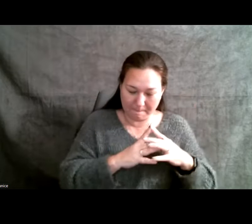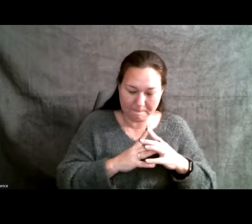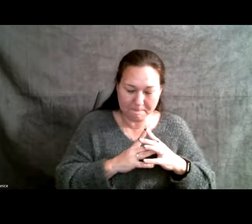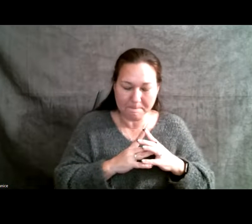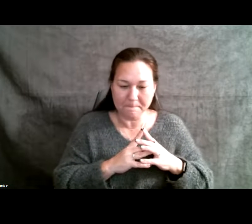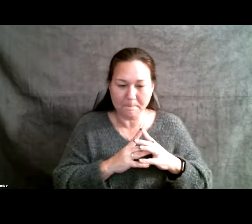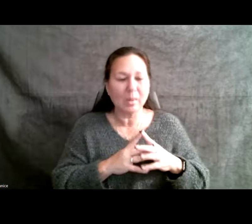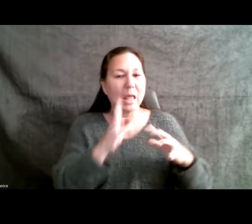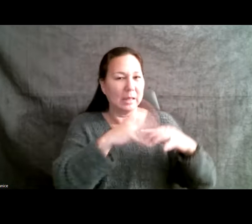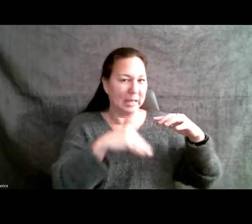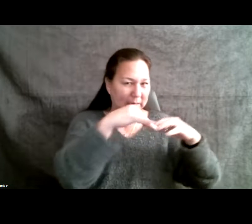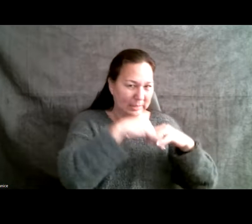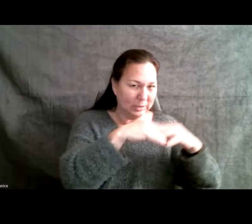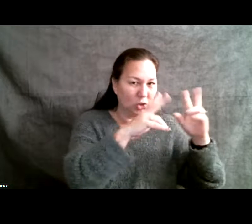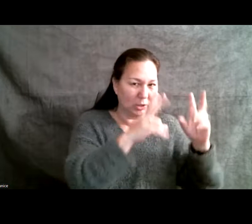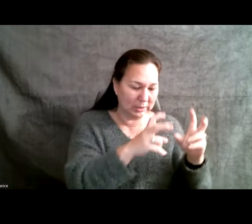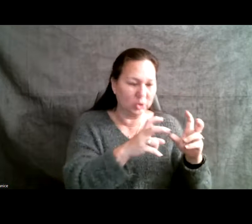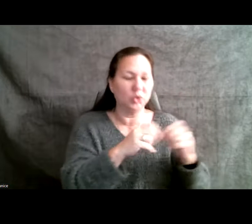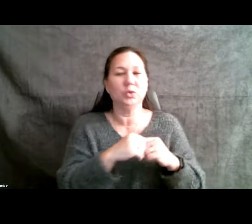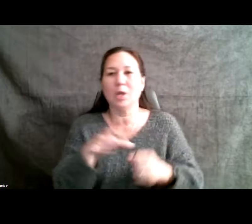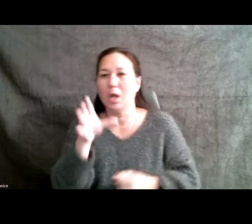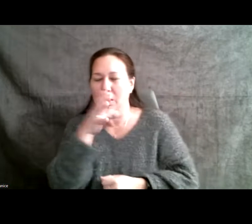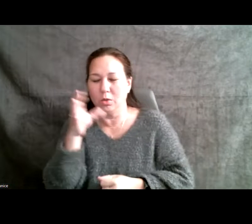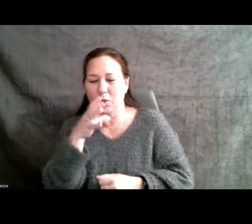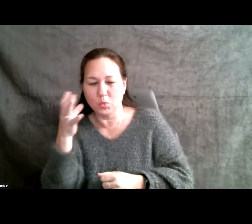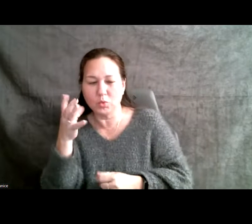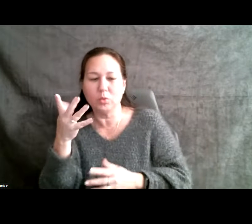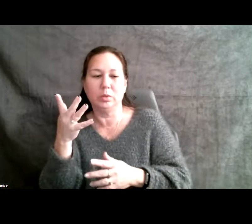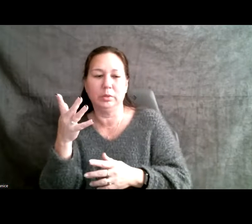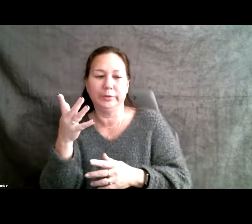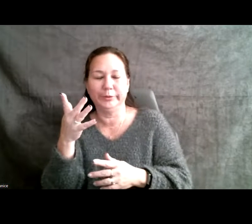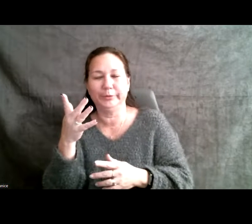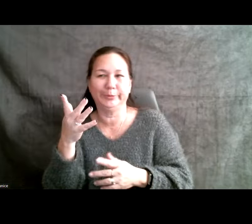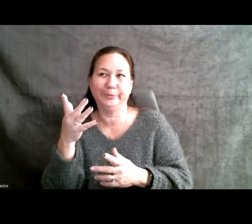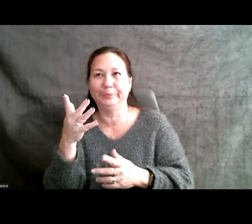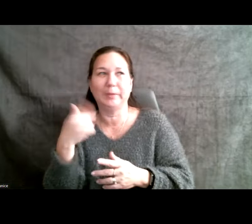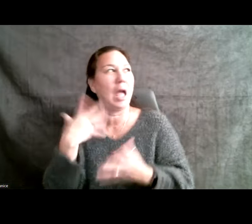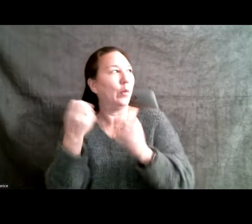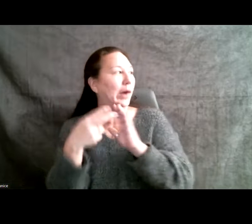Indigenous issues and the rural, I want to call it the